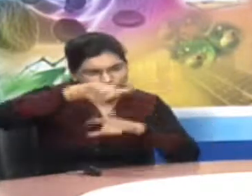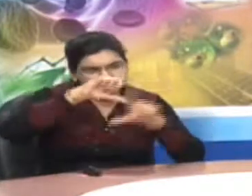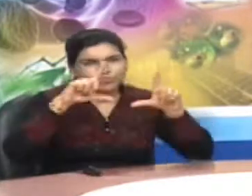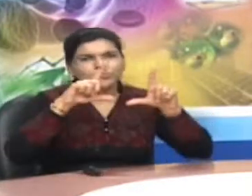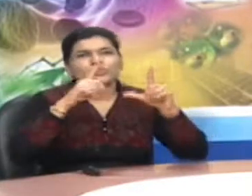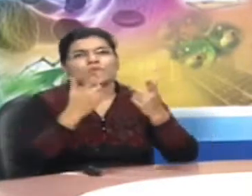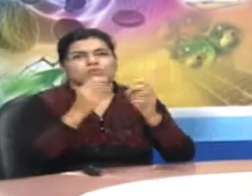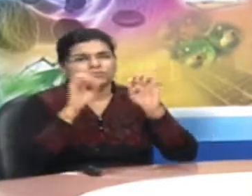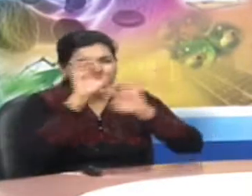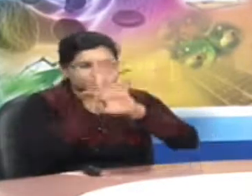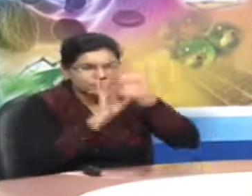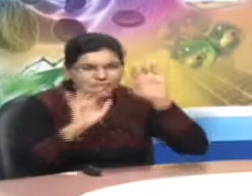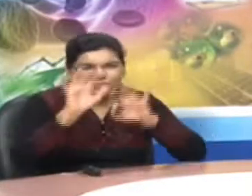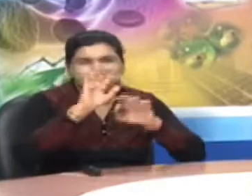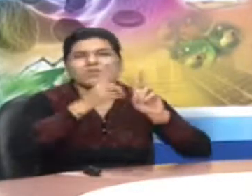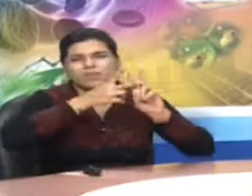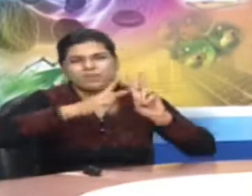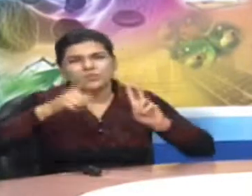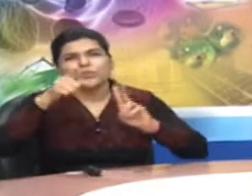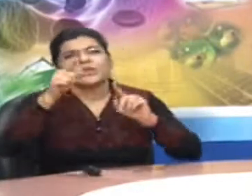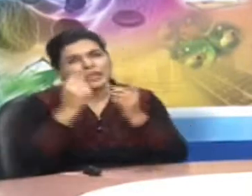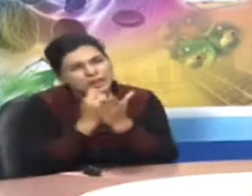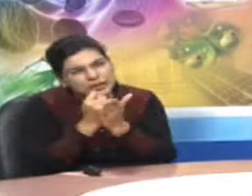A lot of animations are there in the slide,